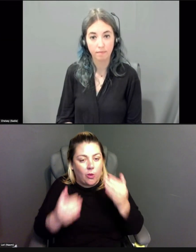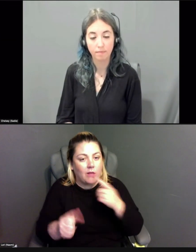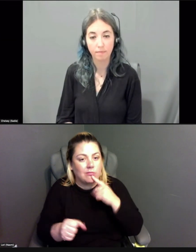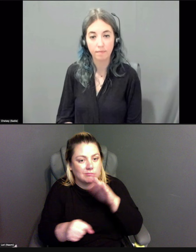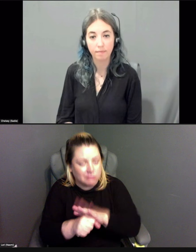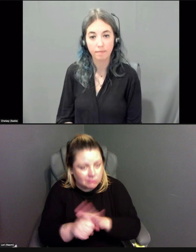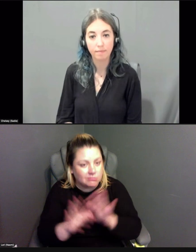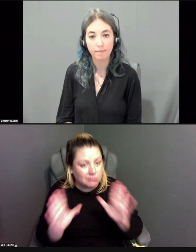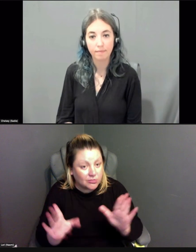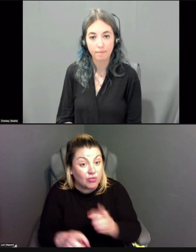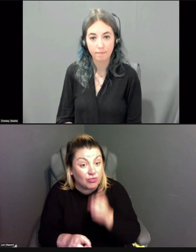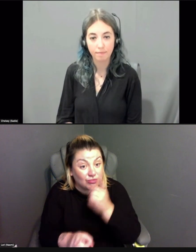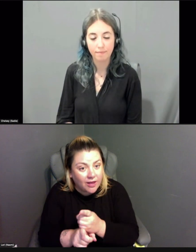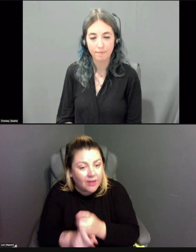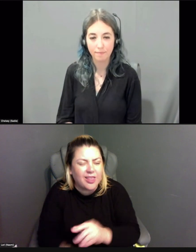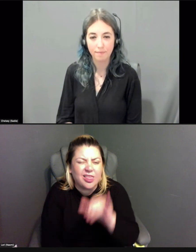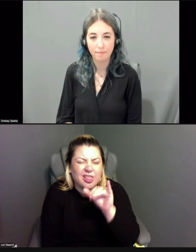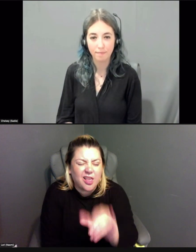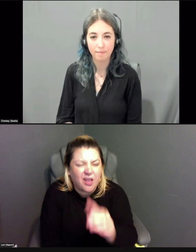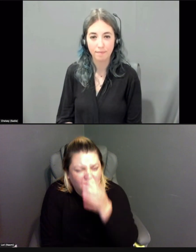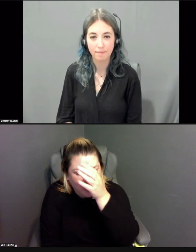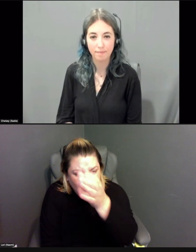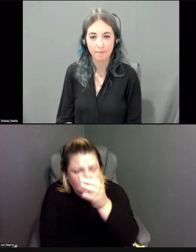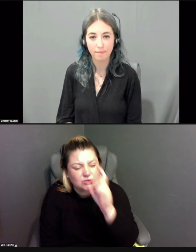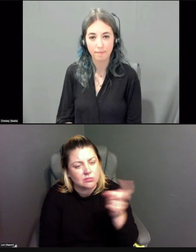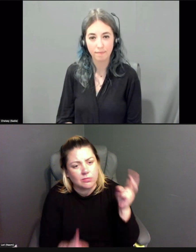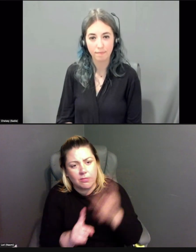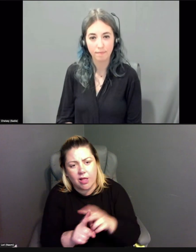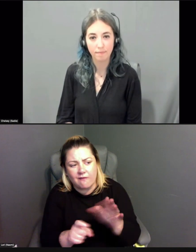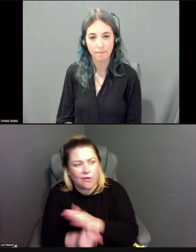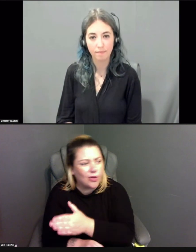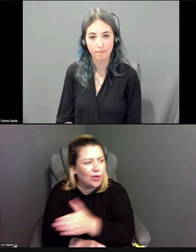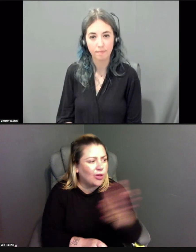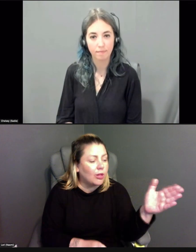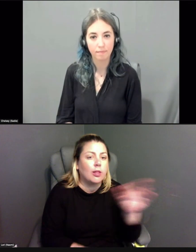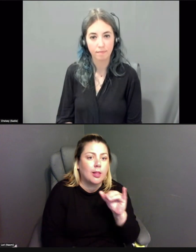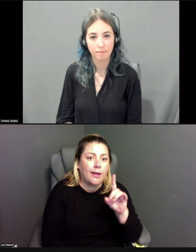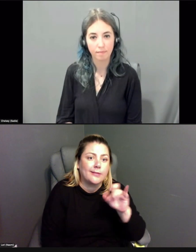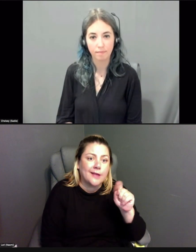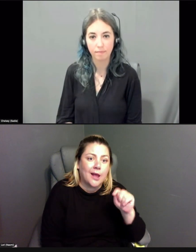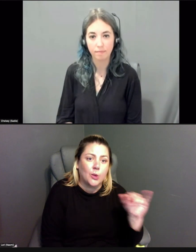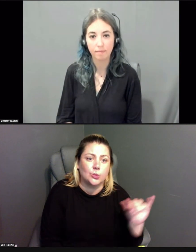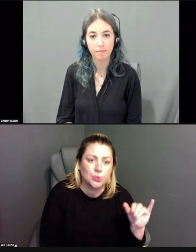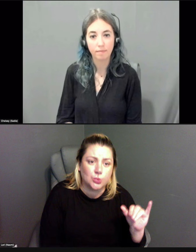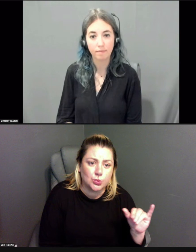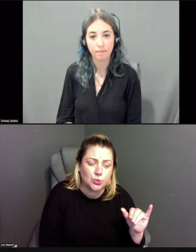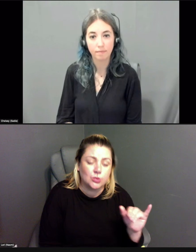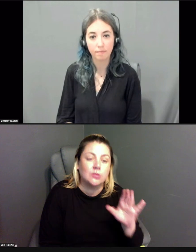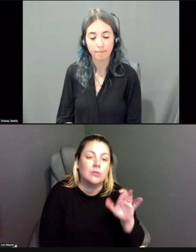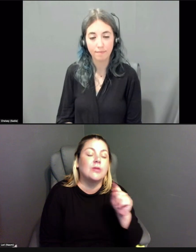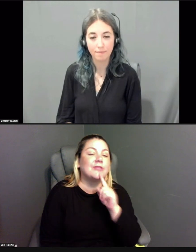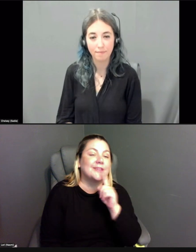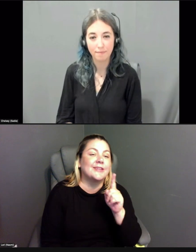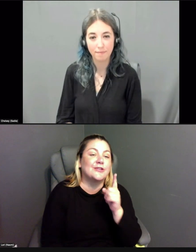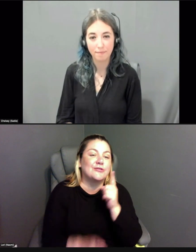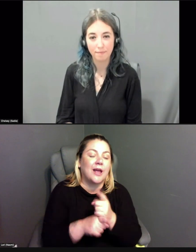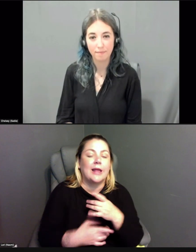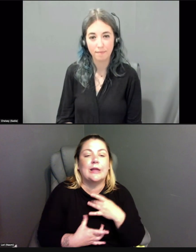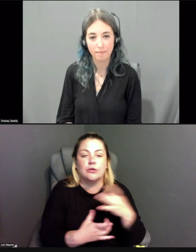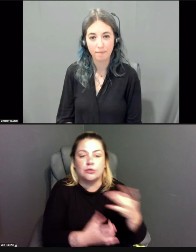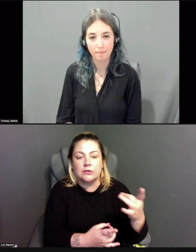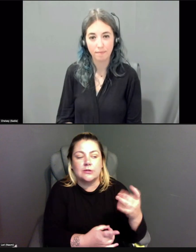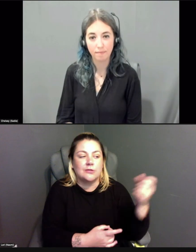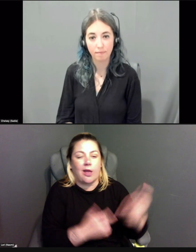applying to so many other things, dieting being one of them. But again, it's interesting to see how there's this like give and take.